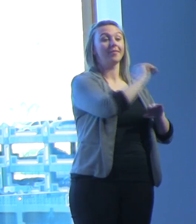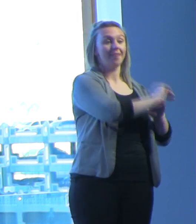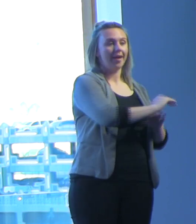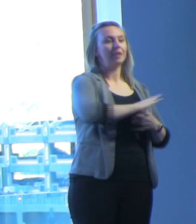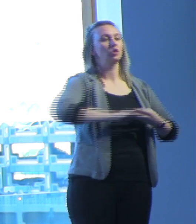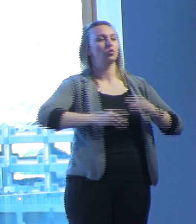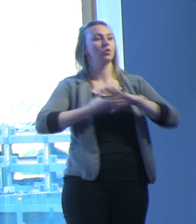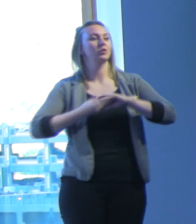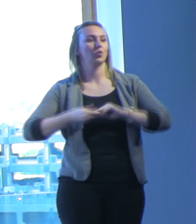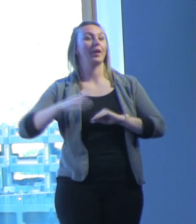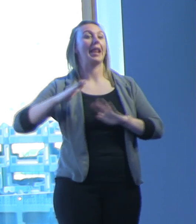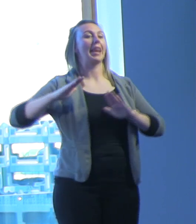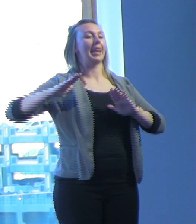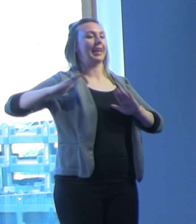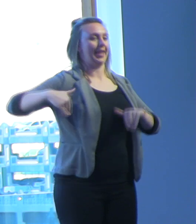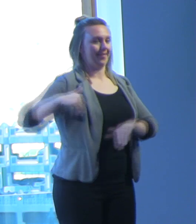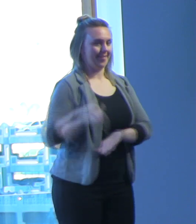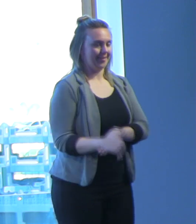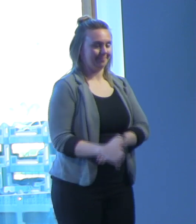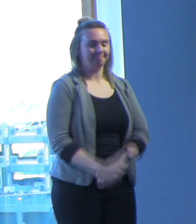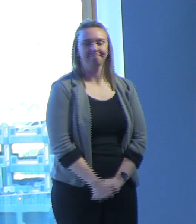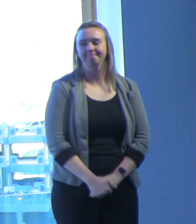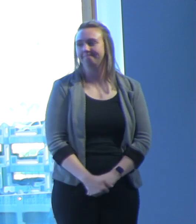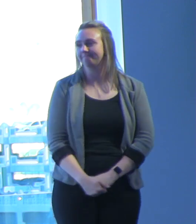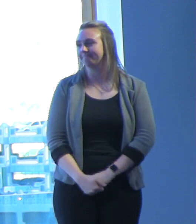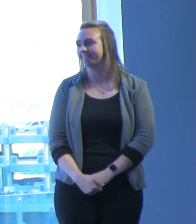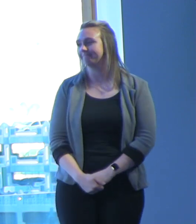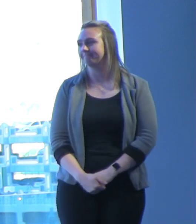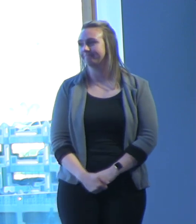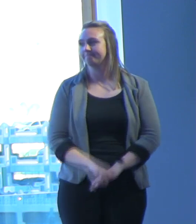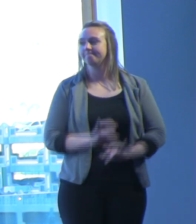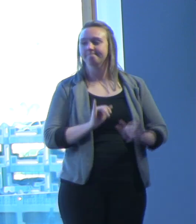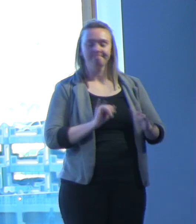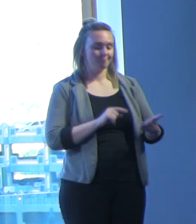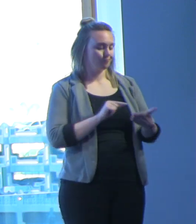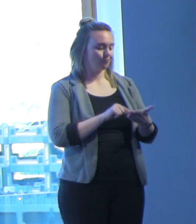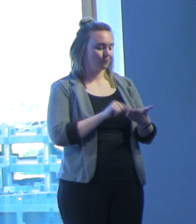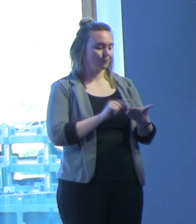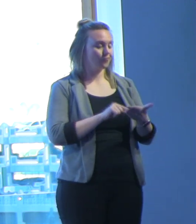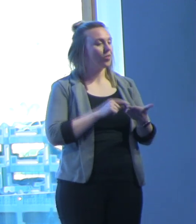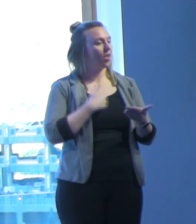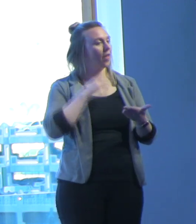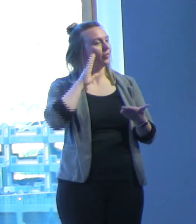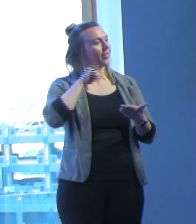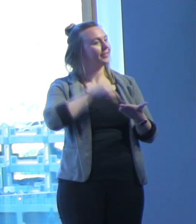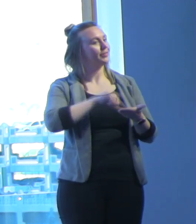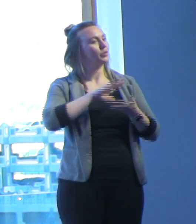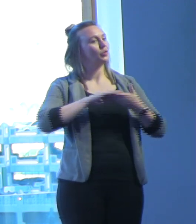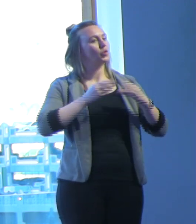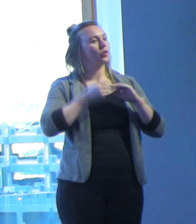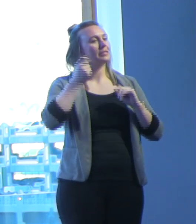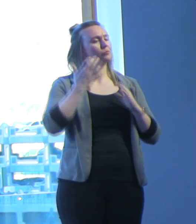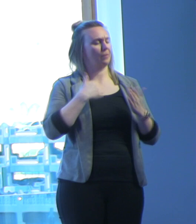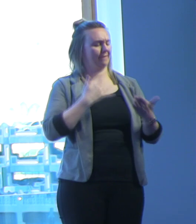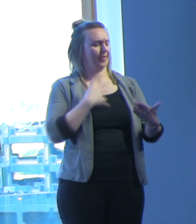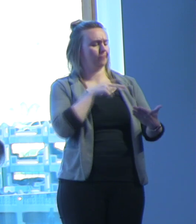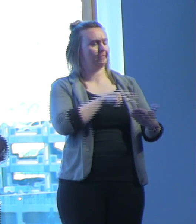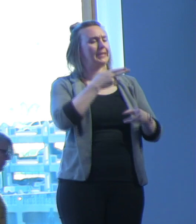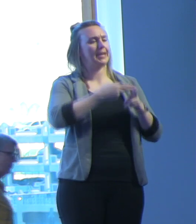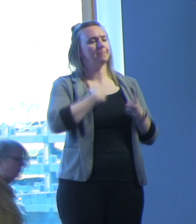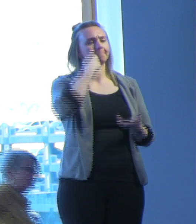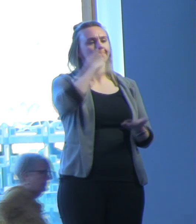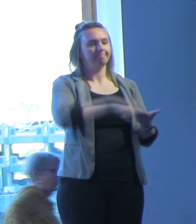you. All right. And you know what? I think this is a story subscriber. I feel like I recognize this